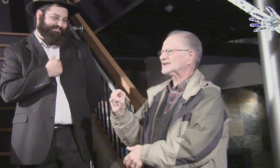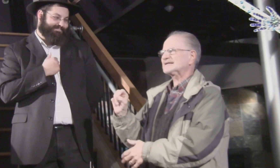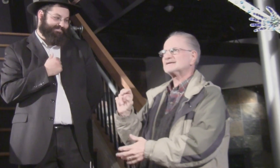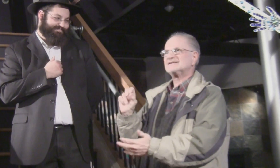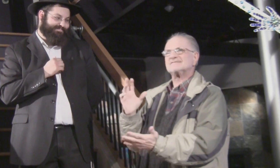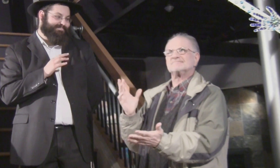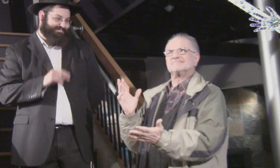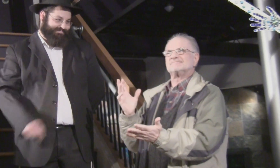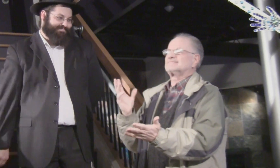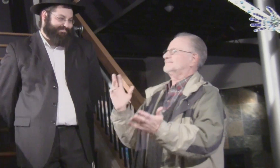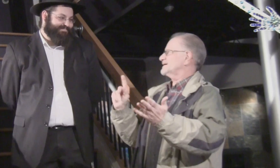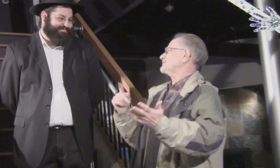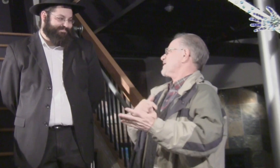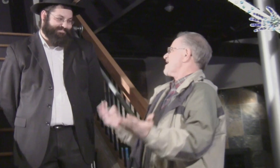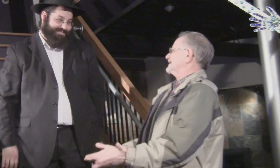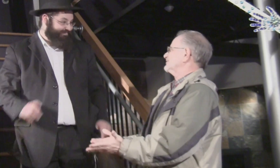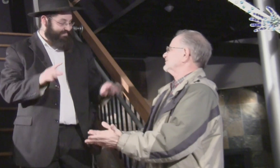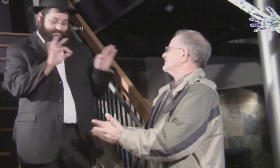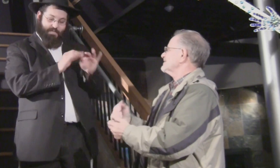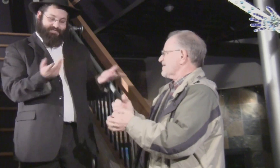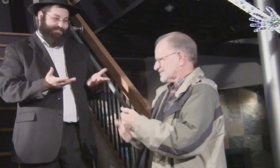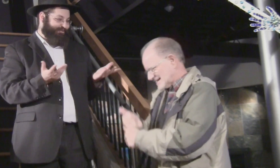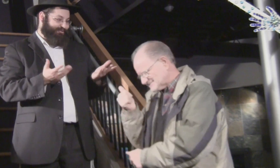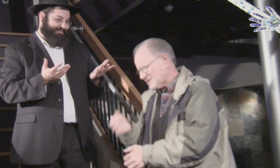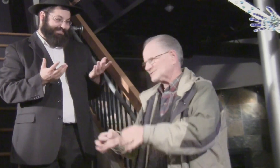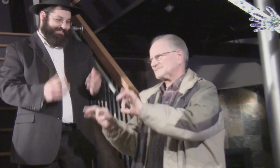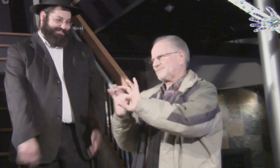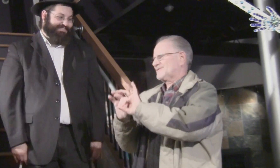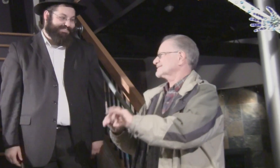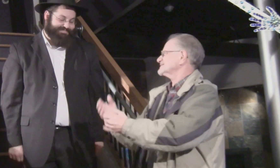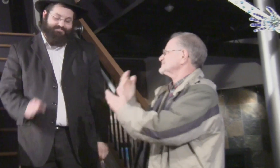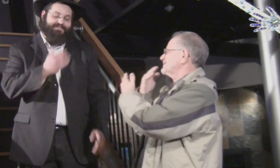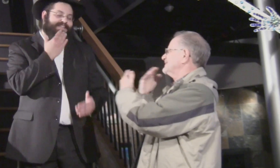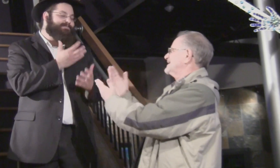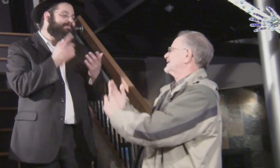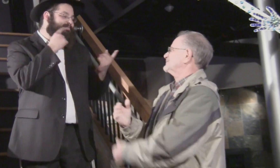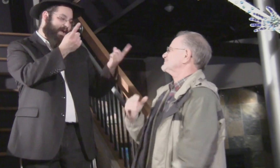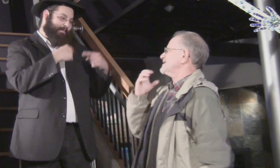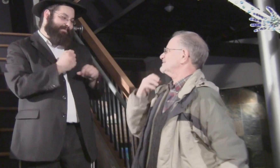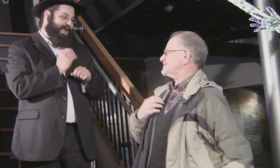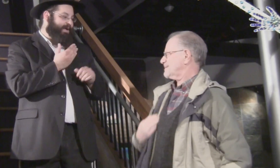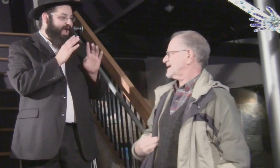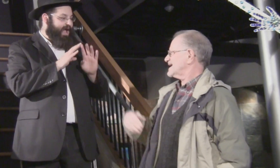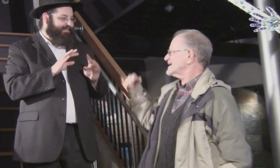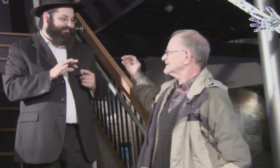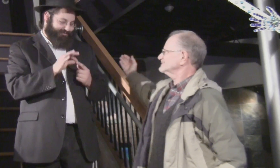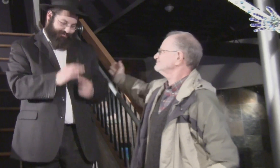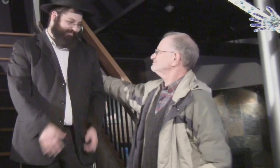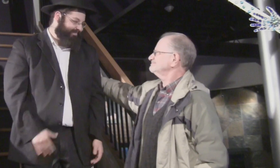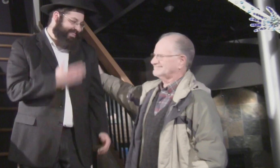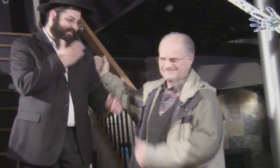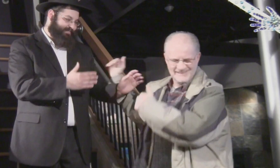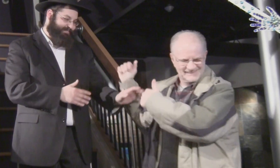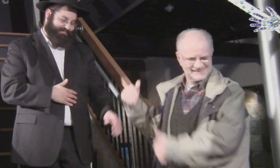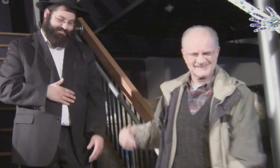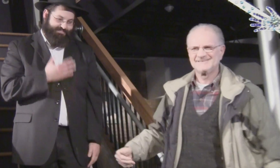at 6:30, but really it was 5:30, but anyway, the most important thing is that we're here, so thank you so much. Thank you for making our